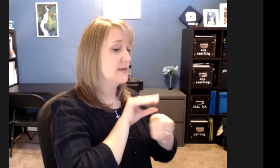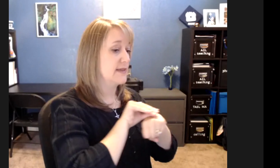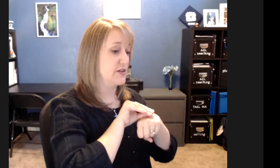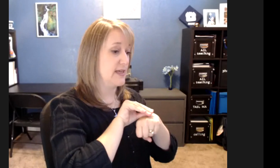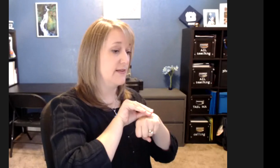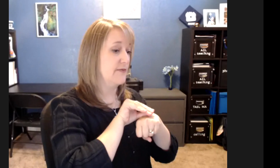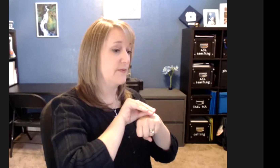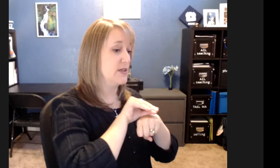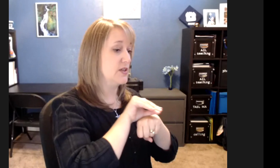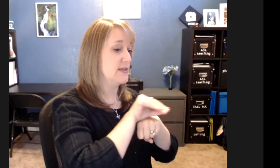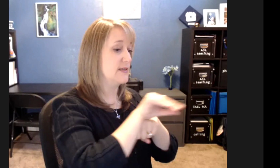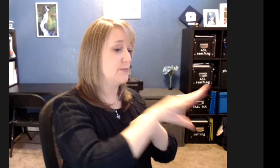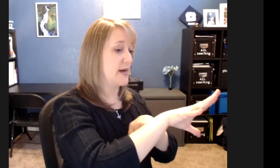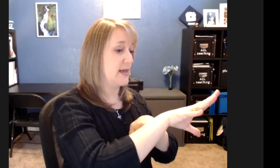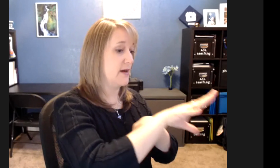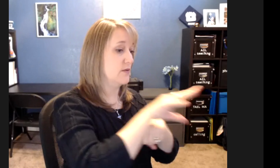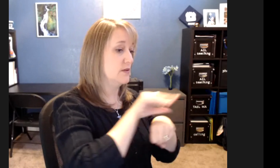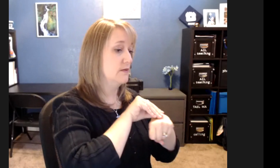Like you're taking the information and spreading it out.